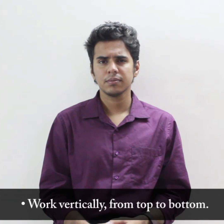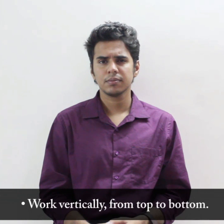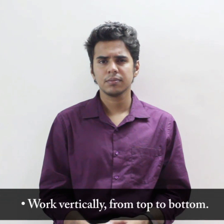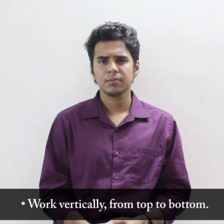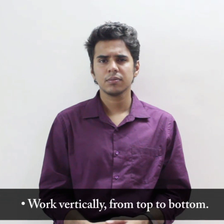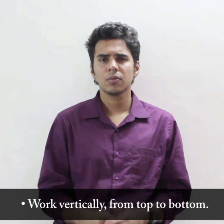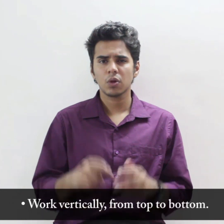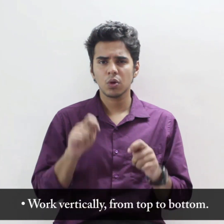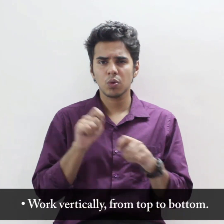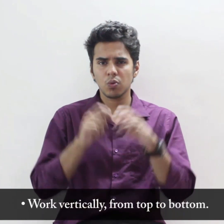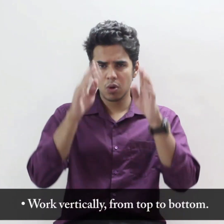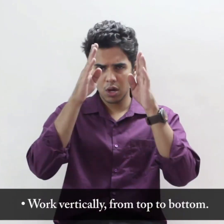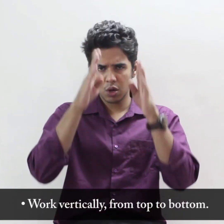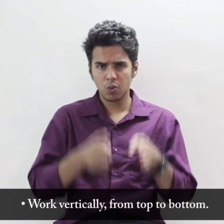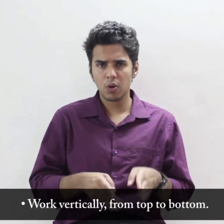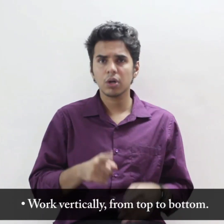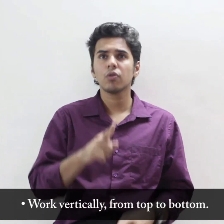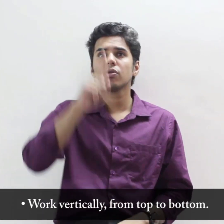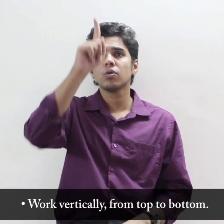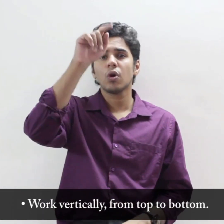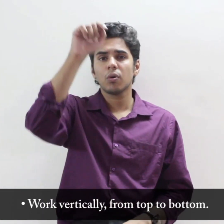Work vertically from top to bottom.